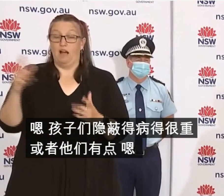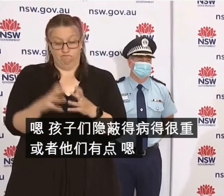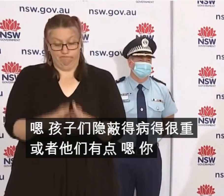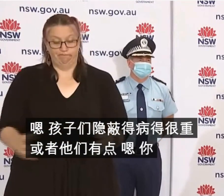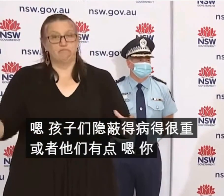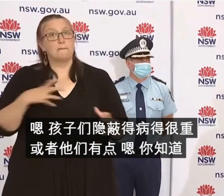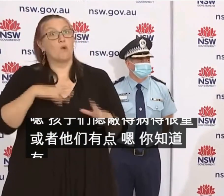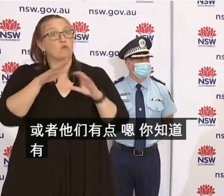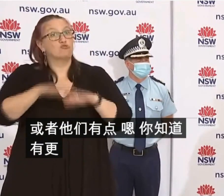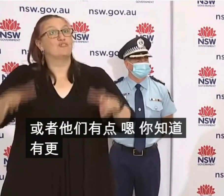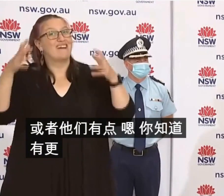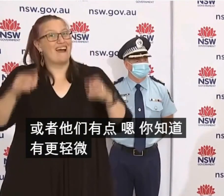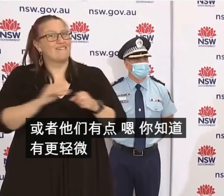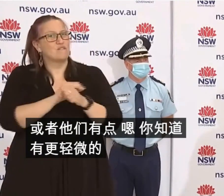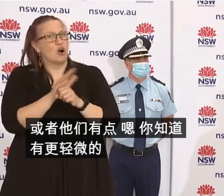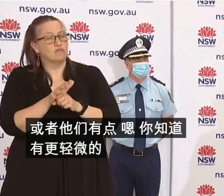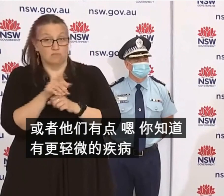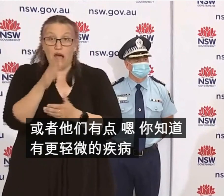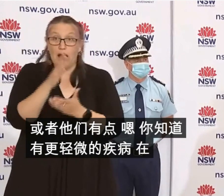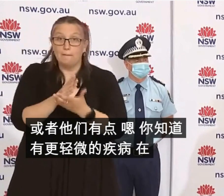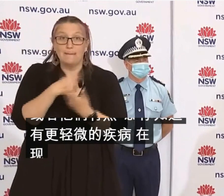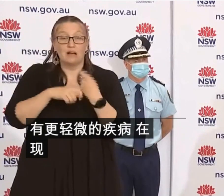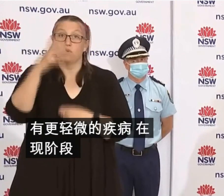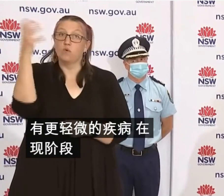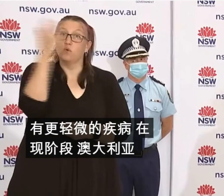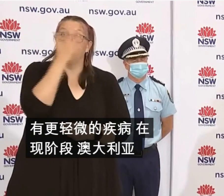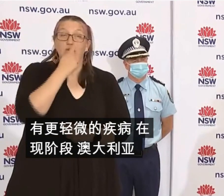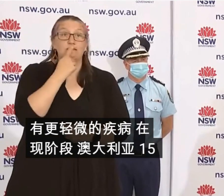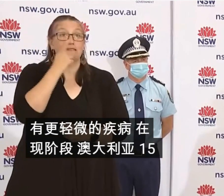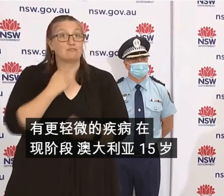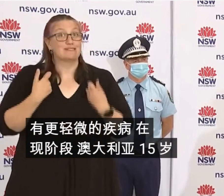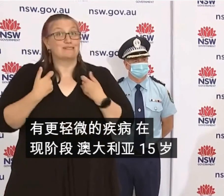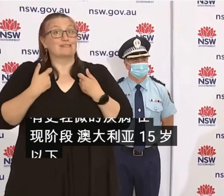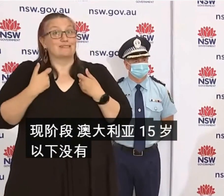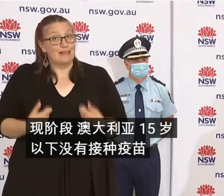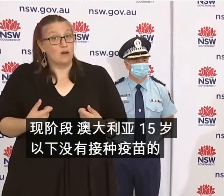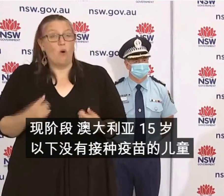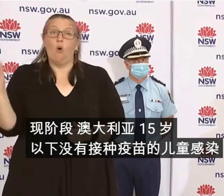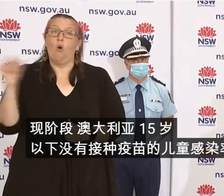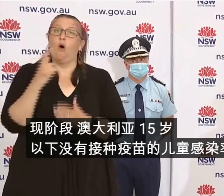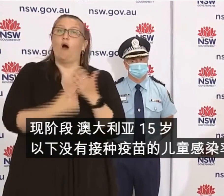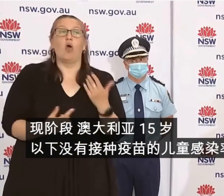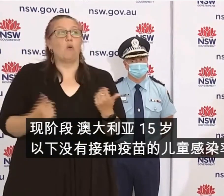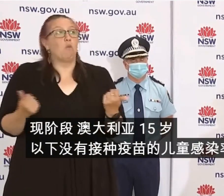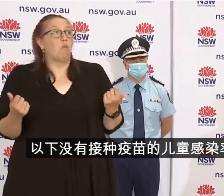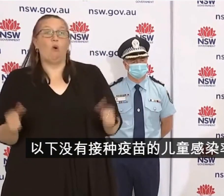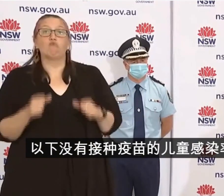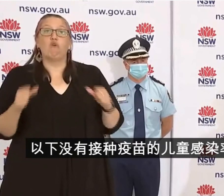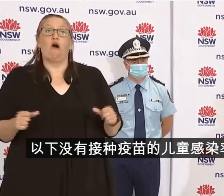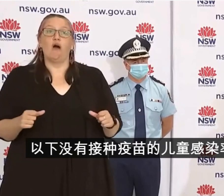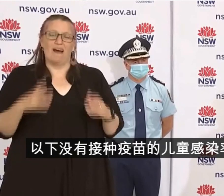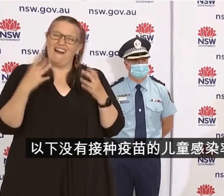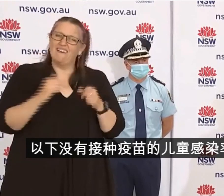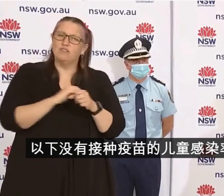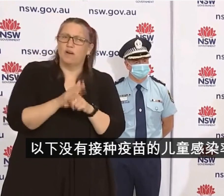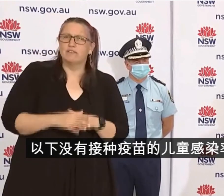are they sort of, having more mild illness? And at this current stage, with those high infection rates in children, with no vaccination available